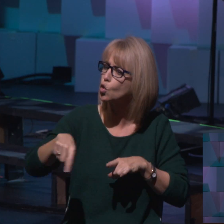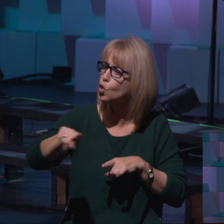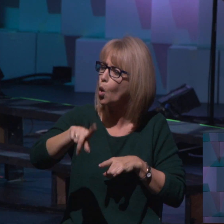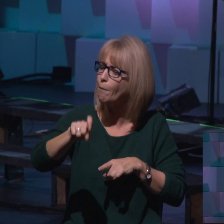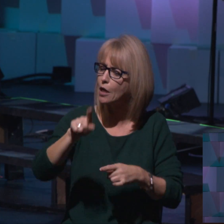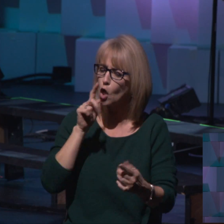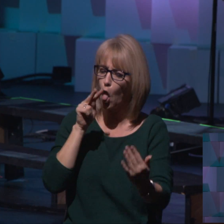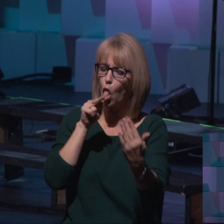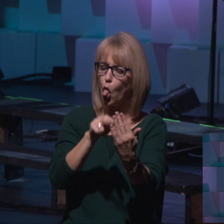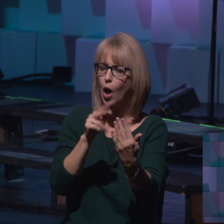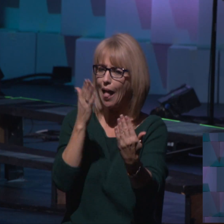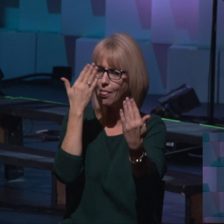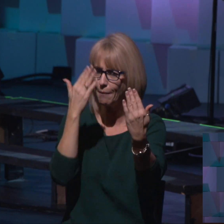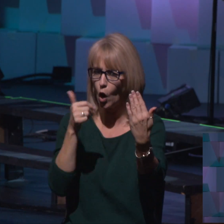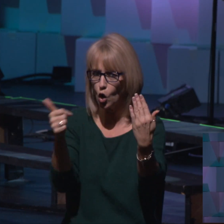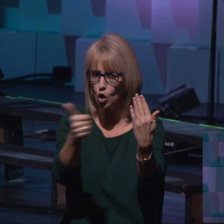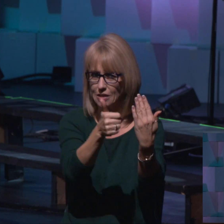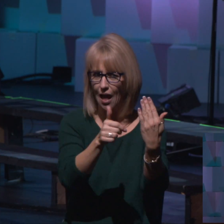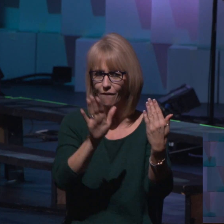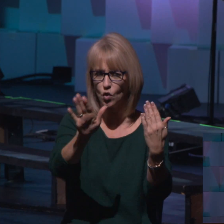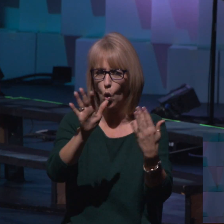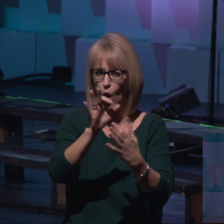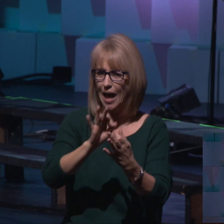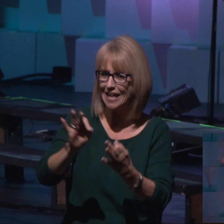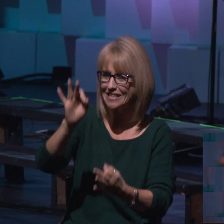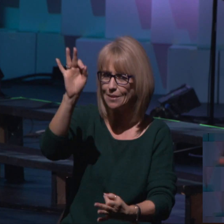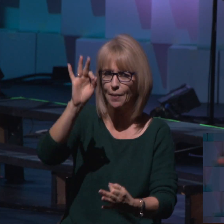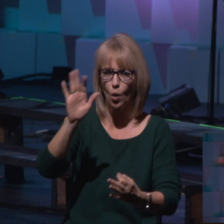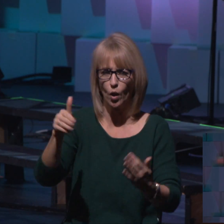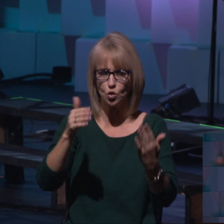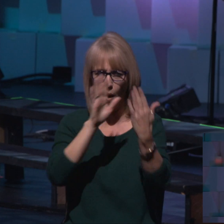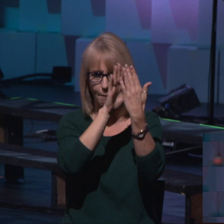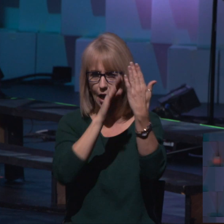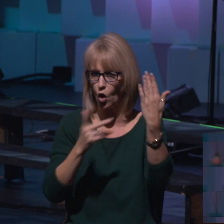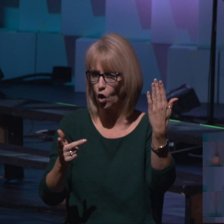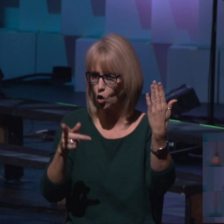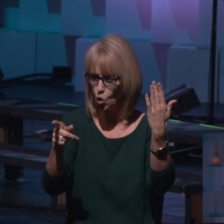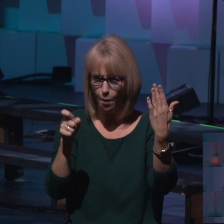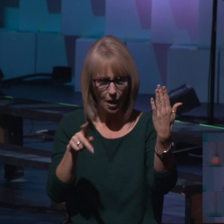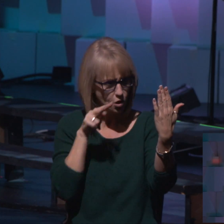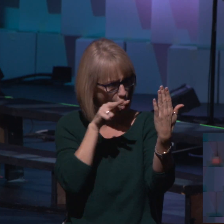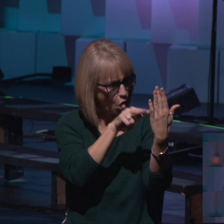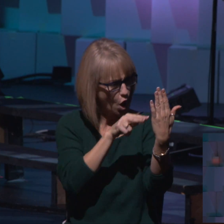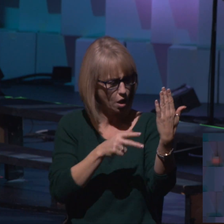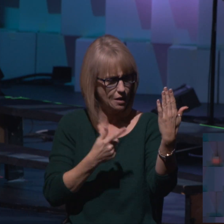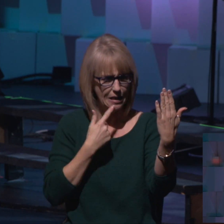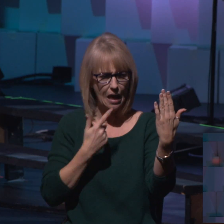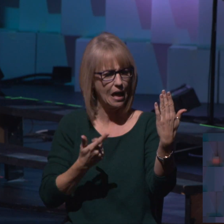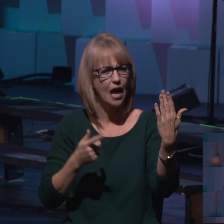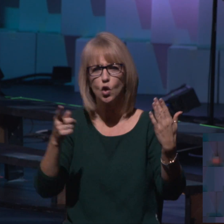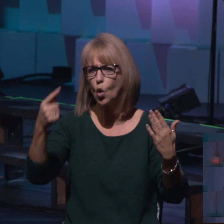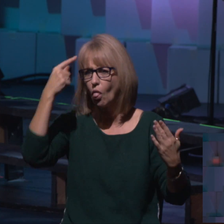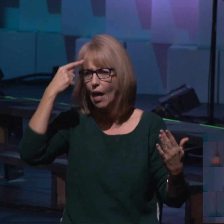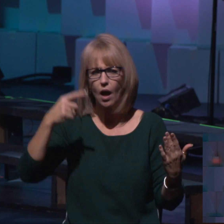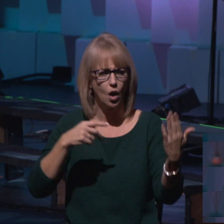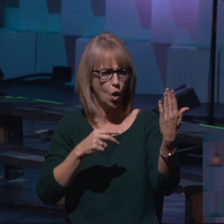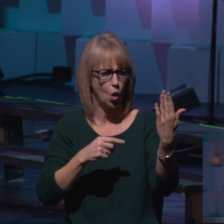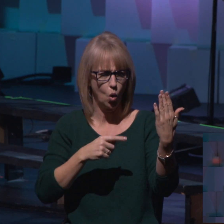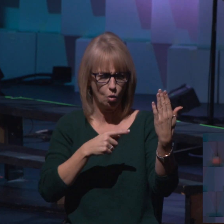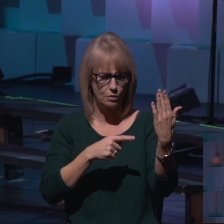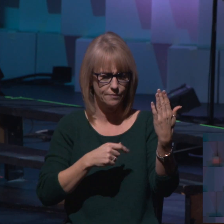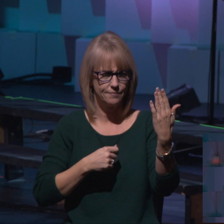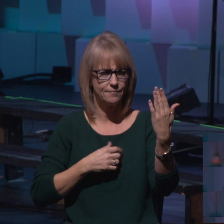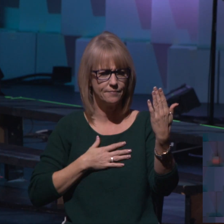look in this mirror of saying, look how good I am. Look how much I've accomplished. Look at this painted up, fixed up, disguised version of who I